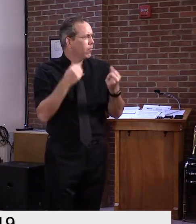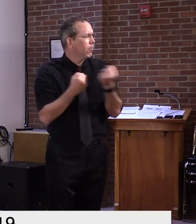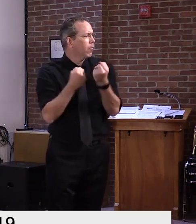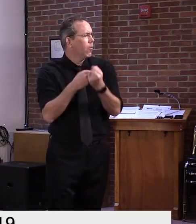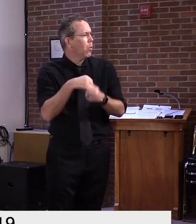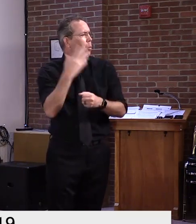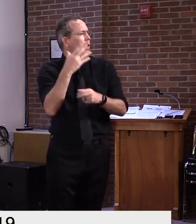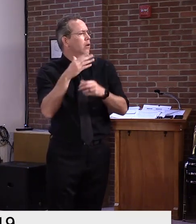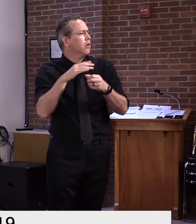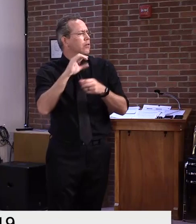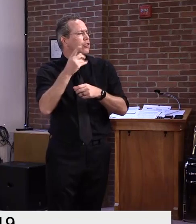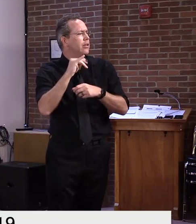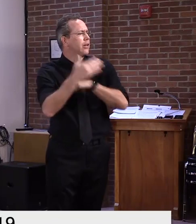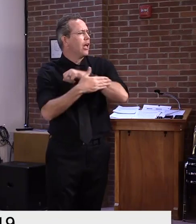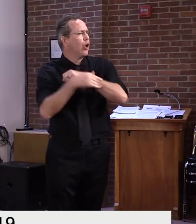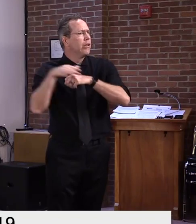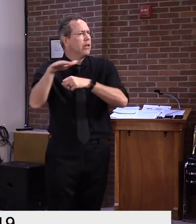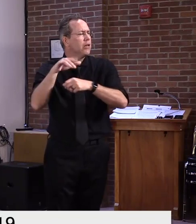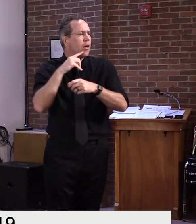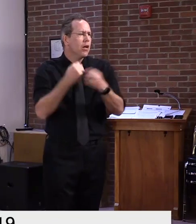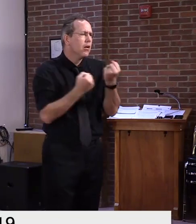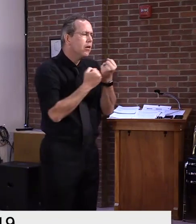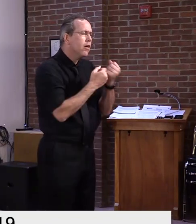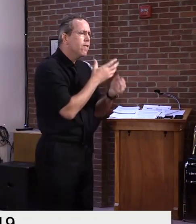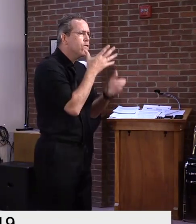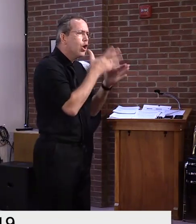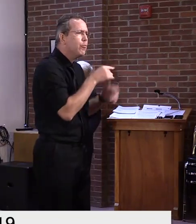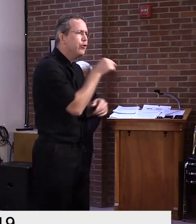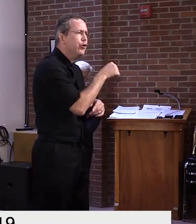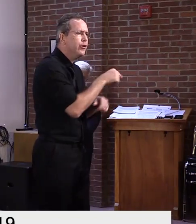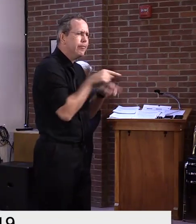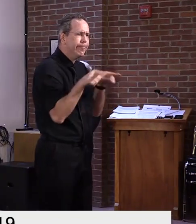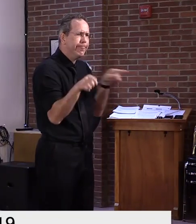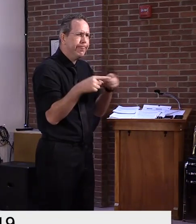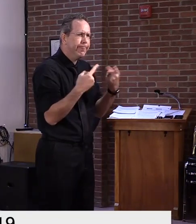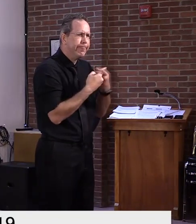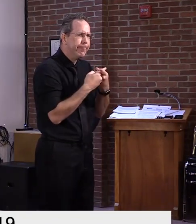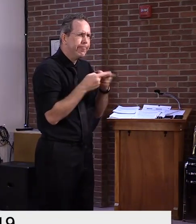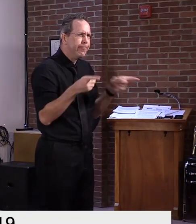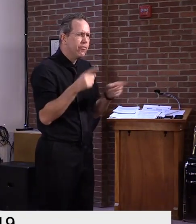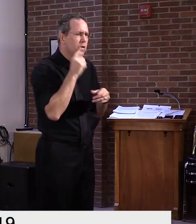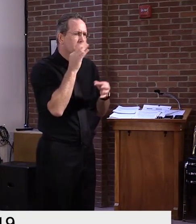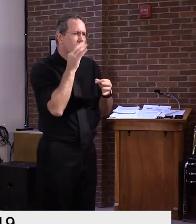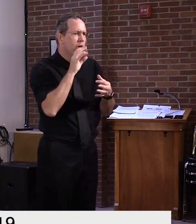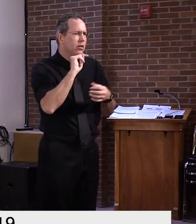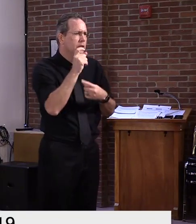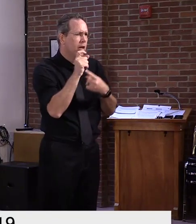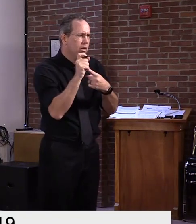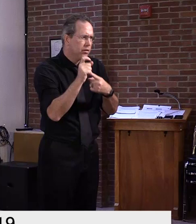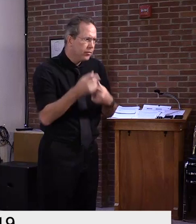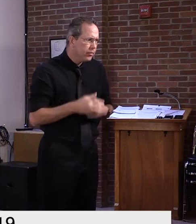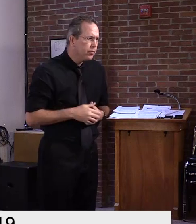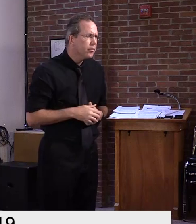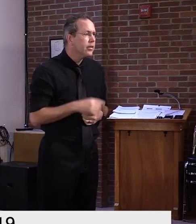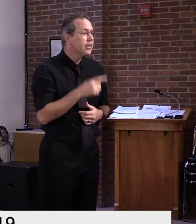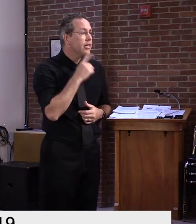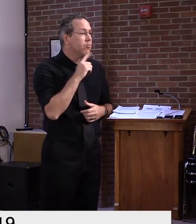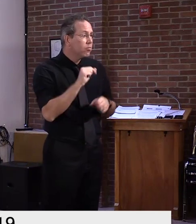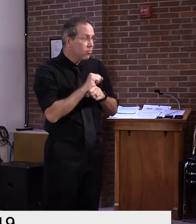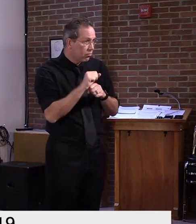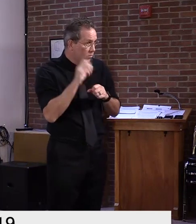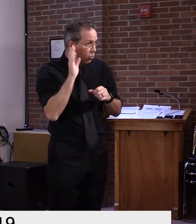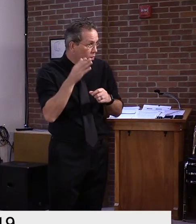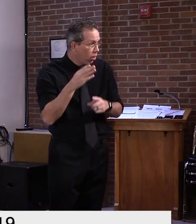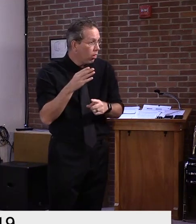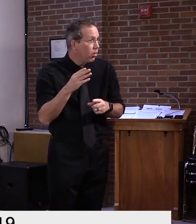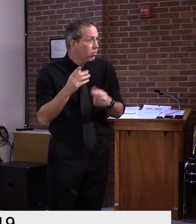it? Well, again, you know, I had my own stipulations in terms of moving forward with this, with the tax and